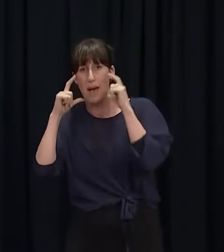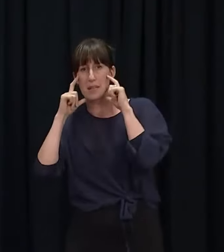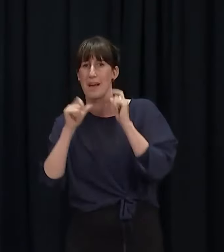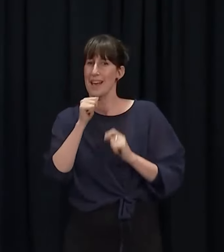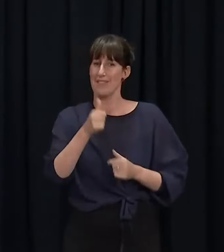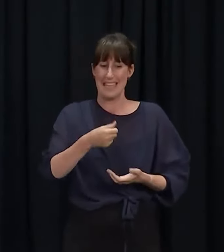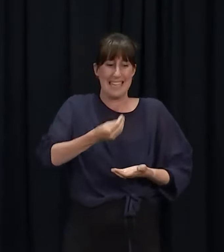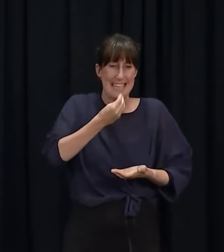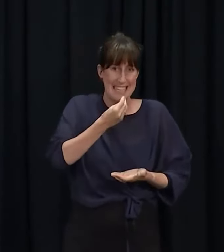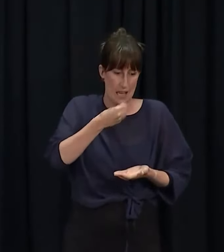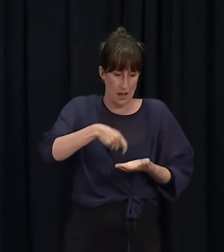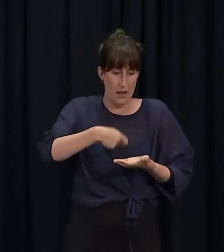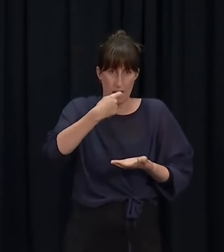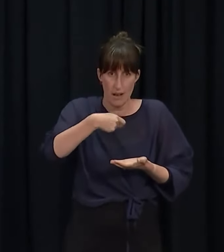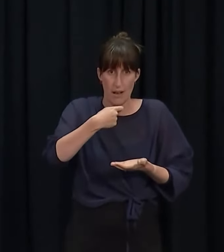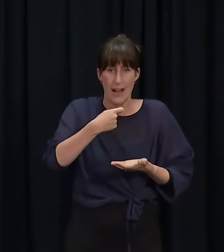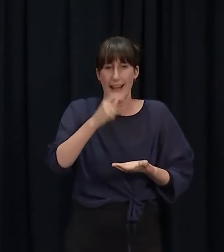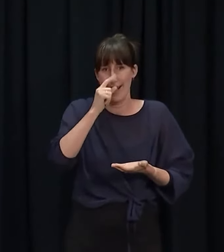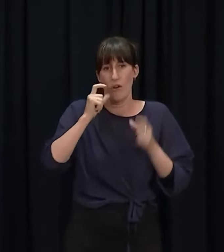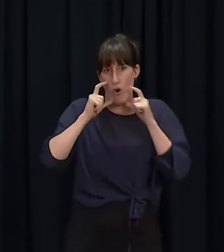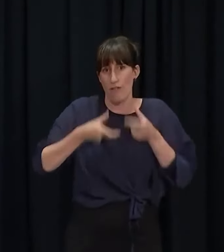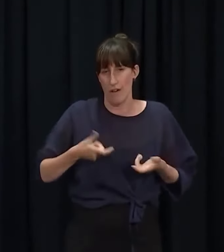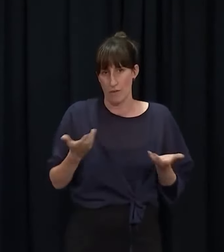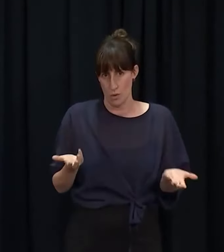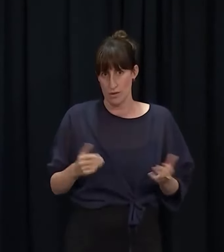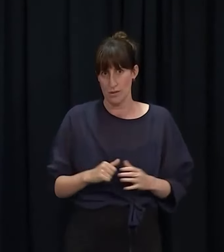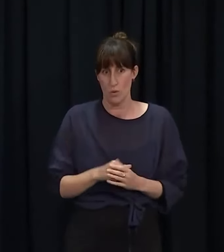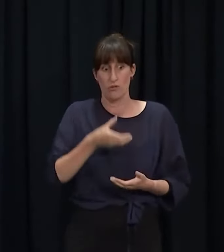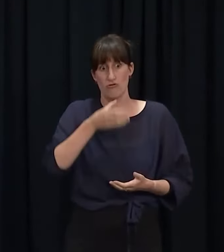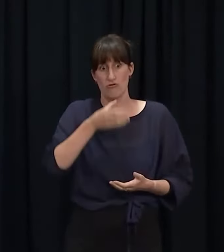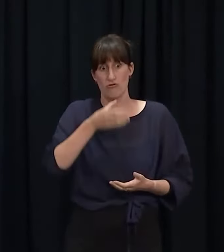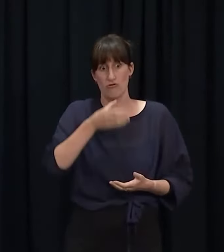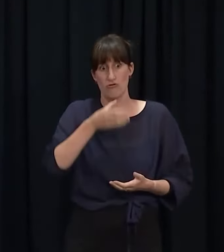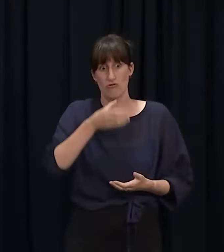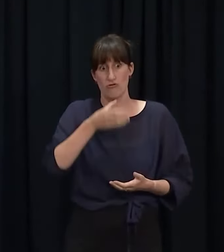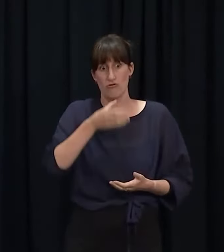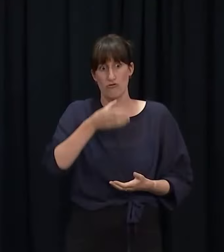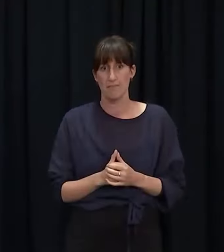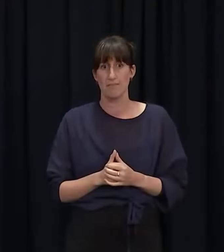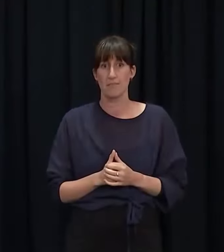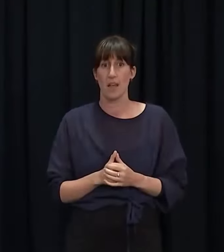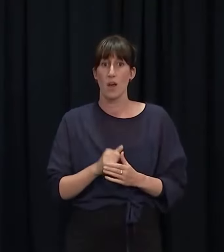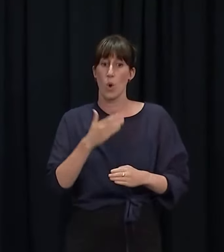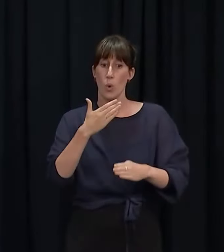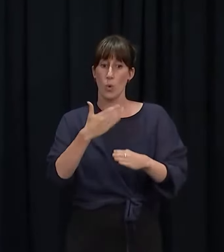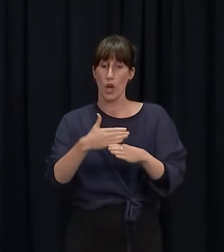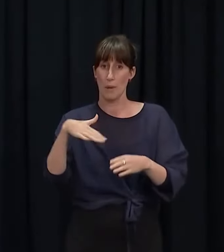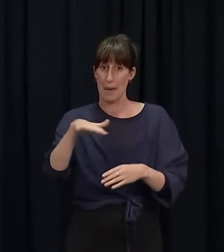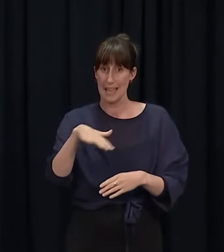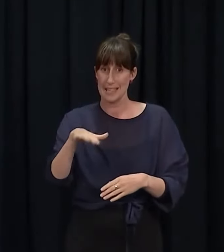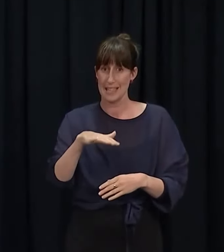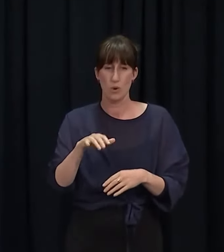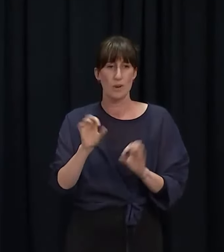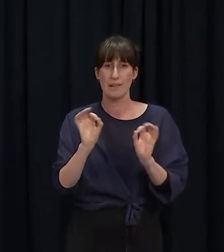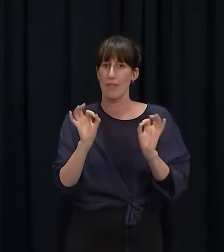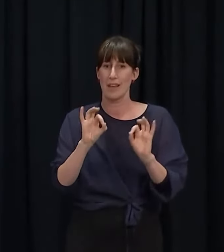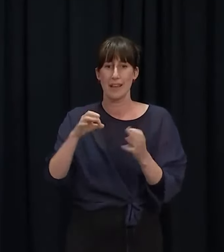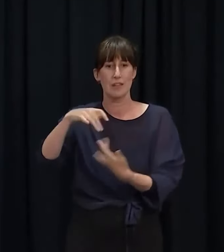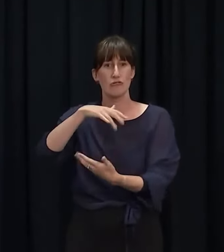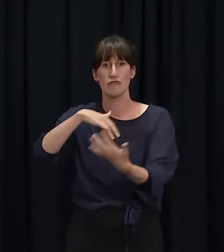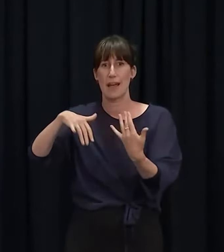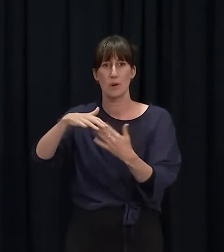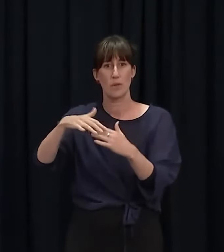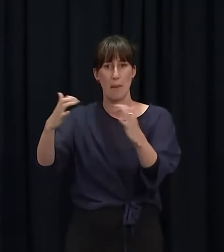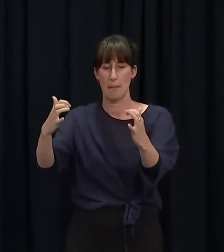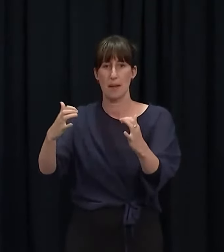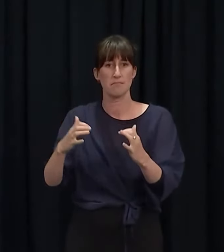These changes also won't apply to non-public facing workplaces, swimming pools, and